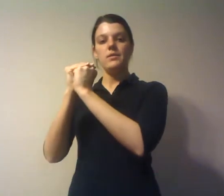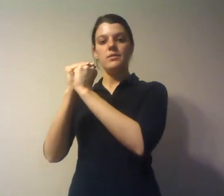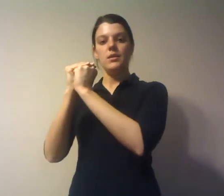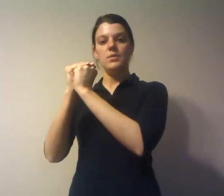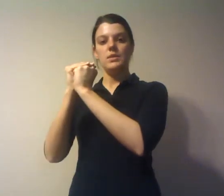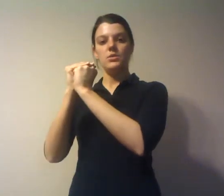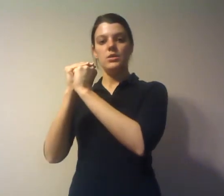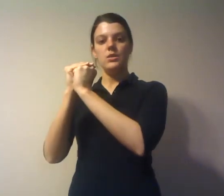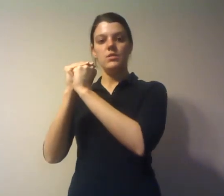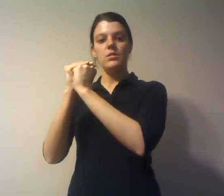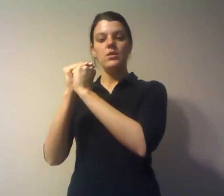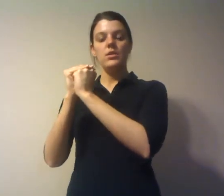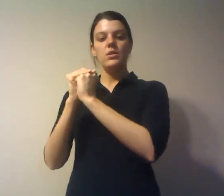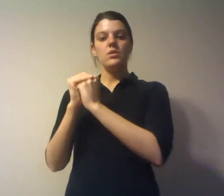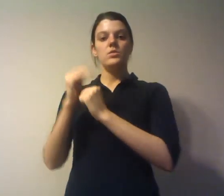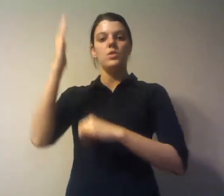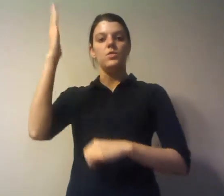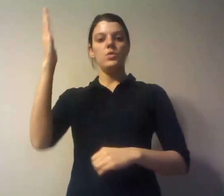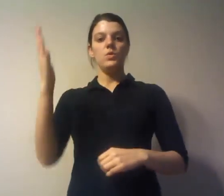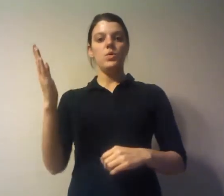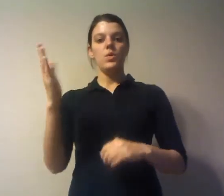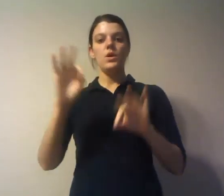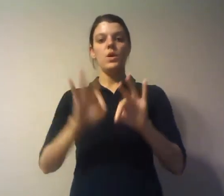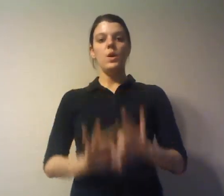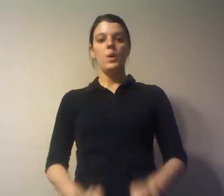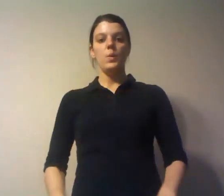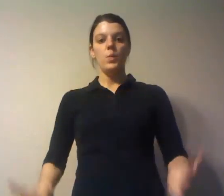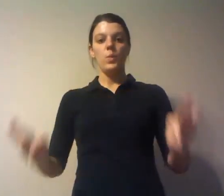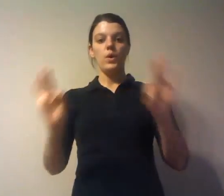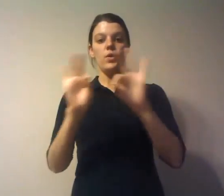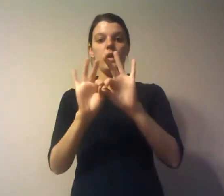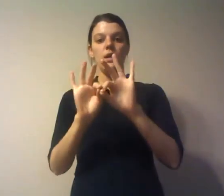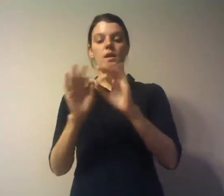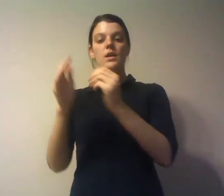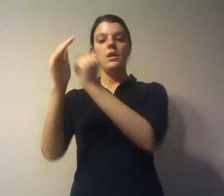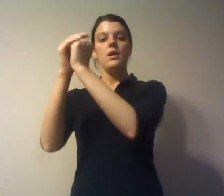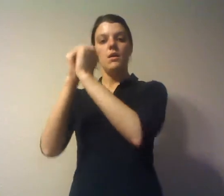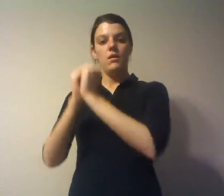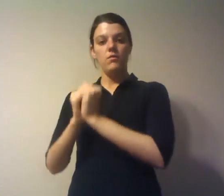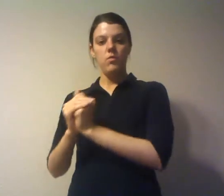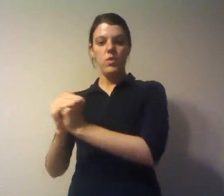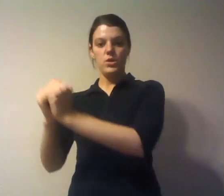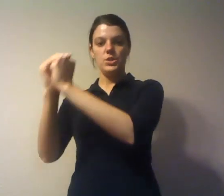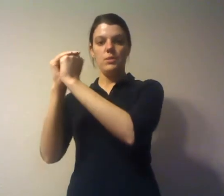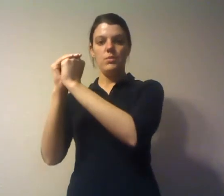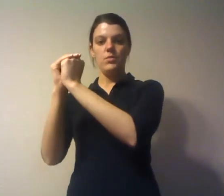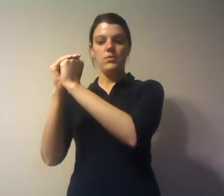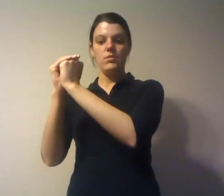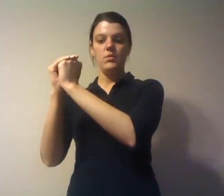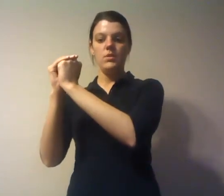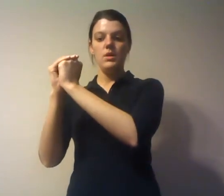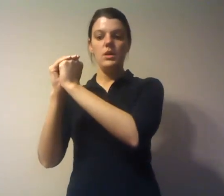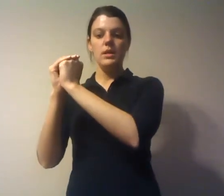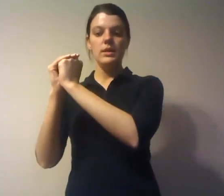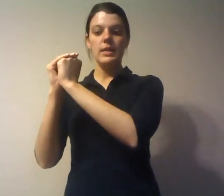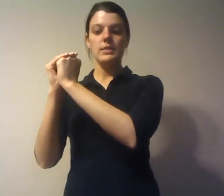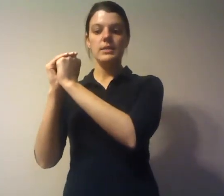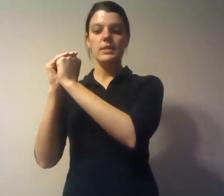the same position. So you're worthy of worship. Next